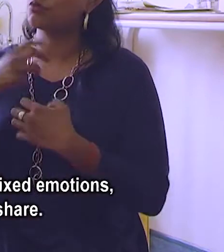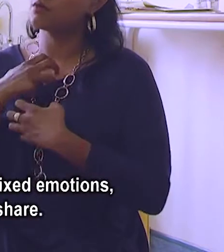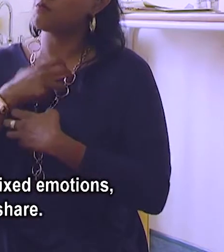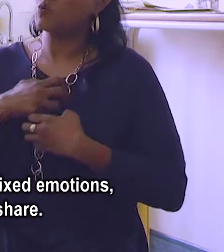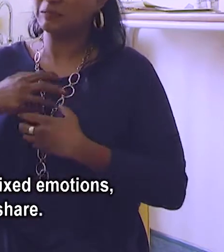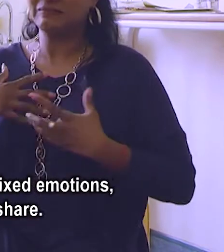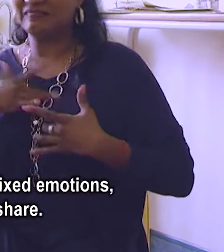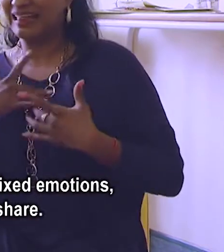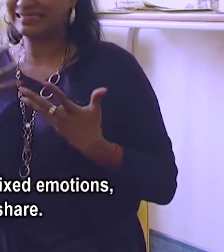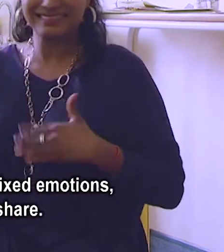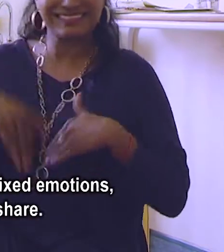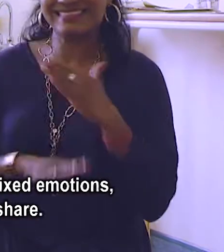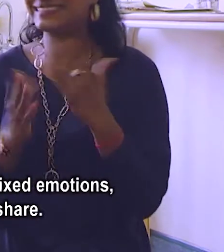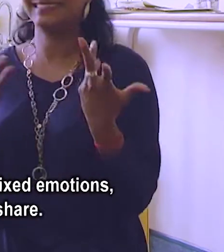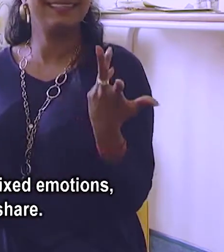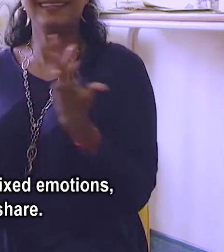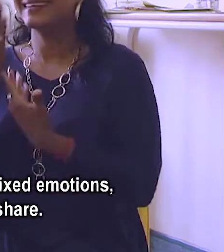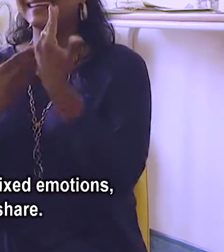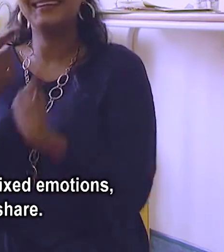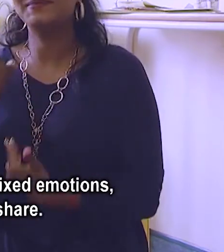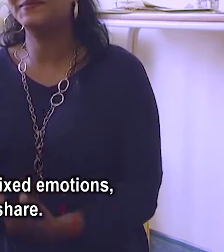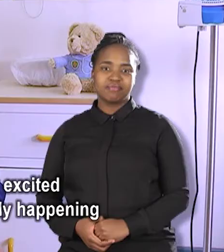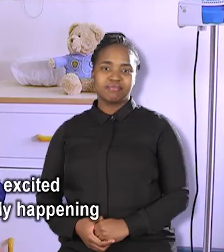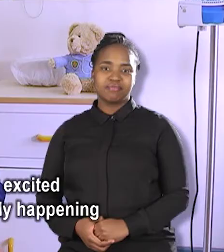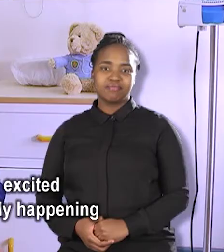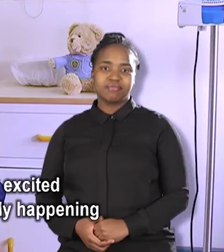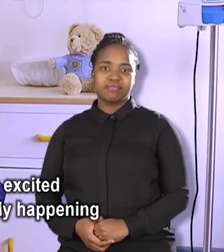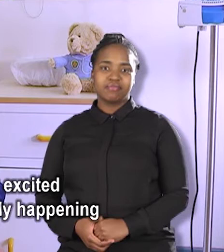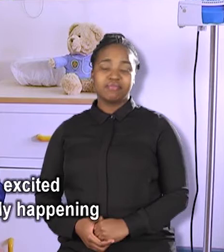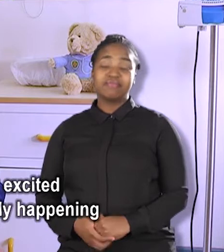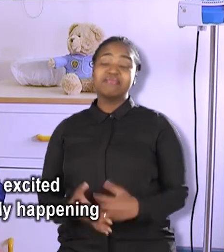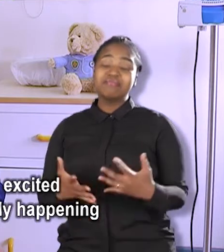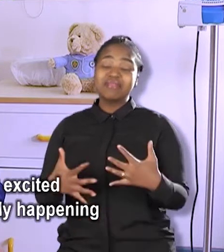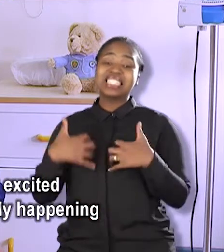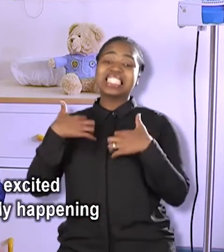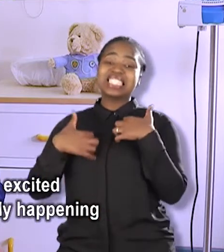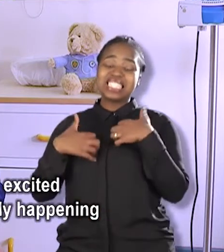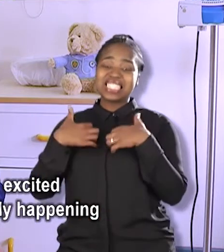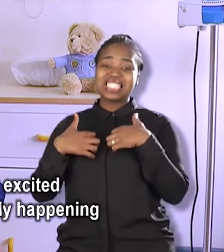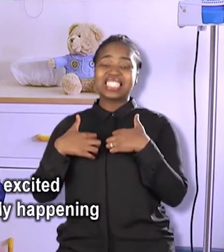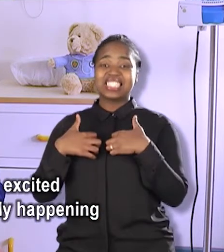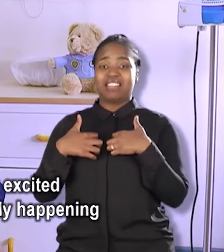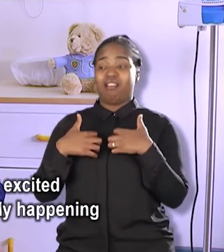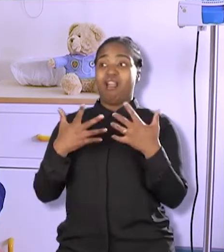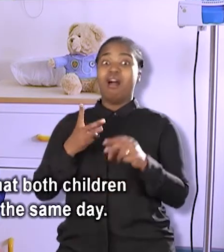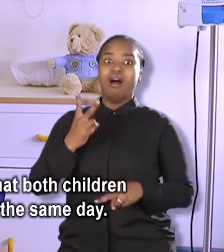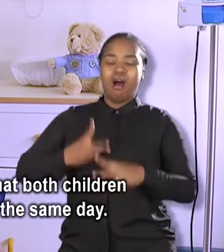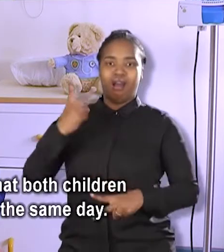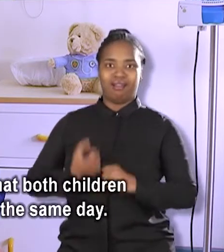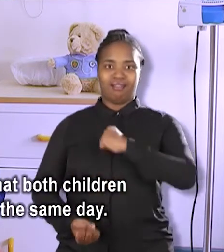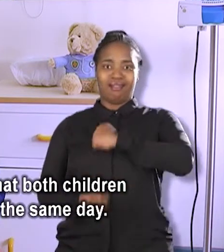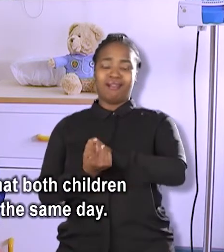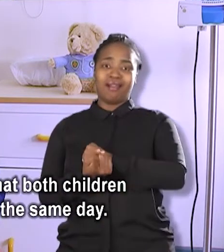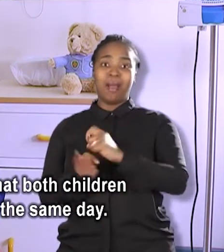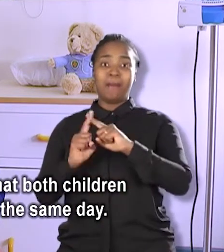You must have mixed emotions. Please share. We're very excited that this is finally happening, but